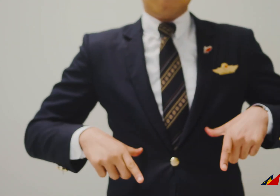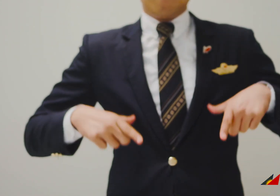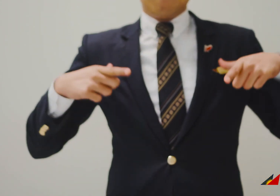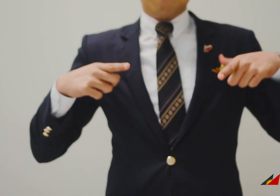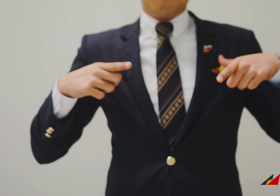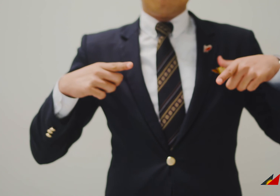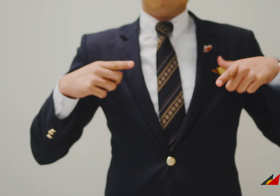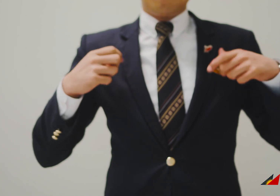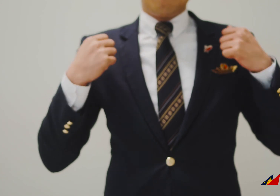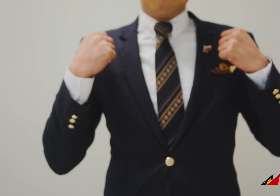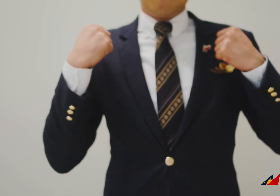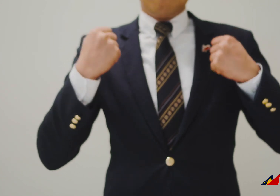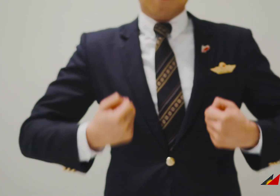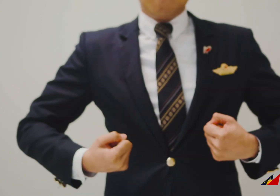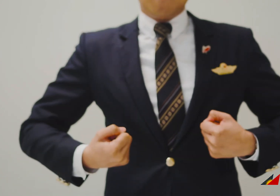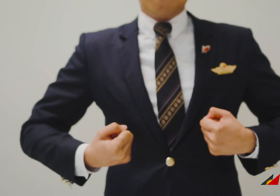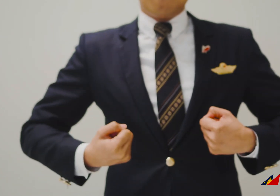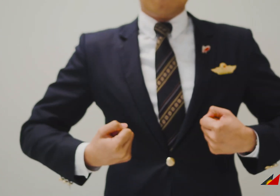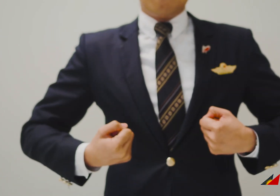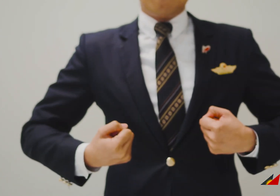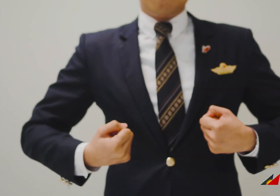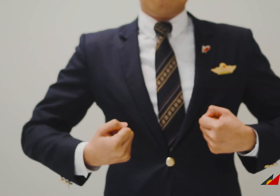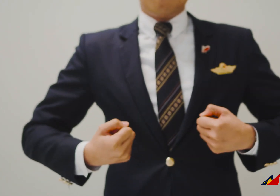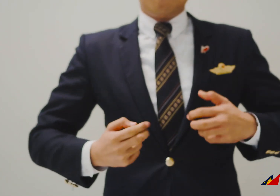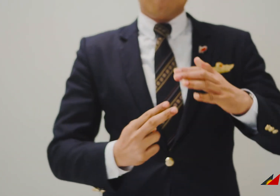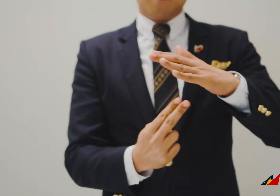Your life vest is under your seat.